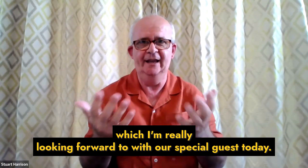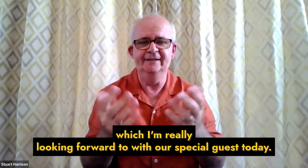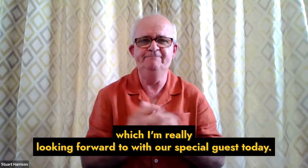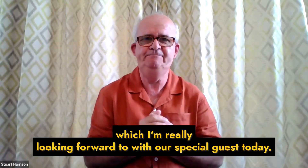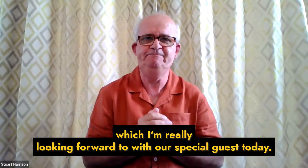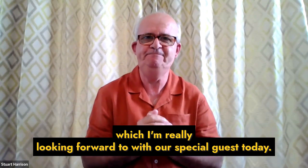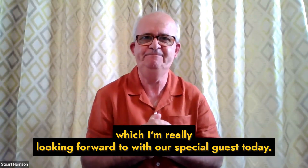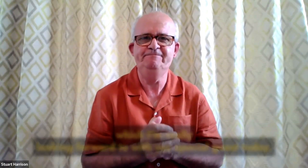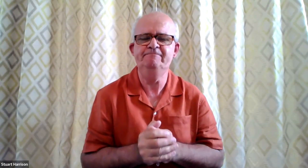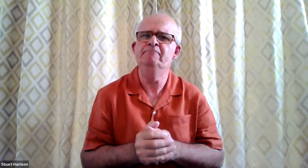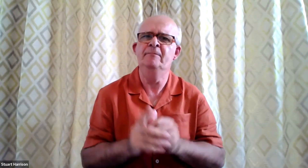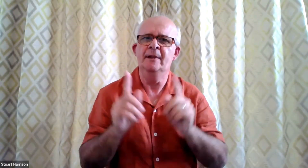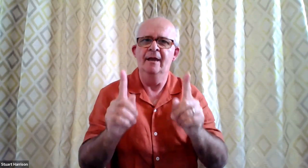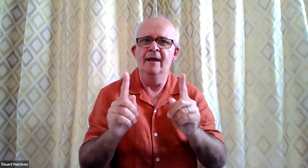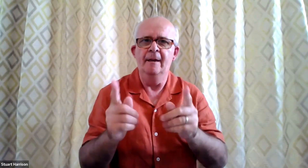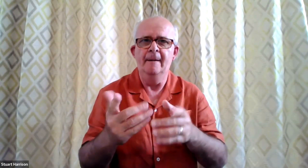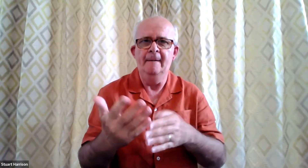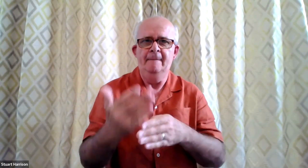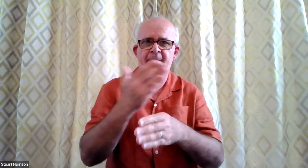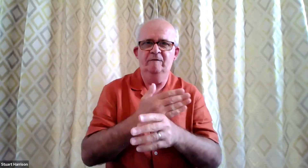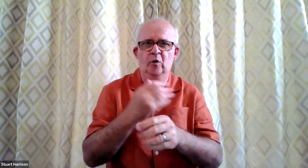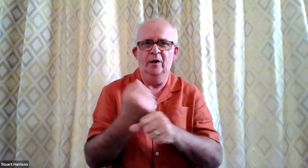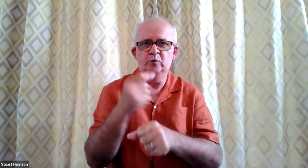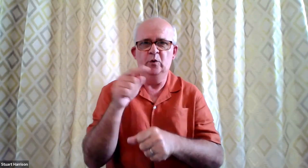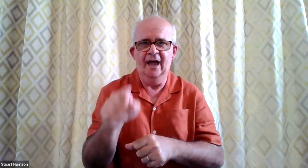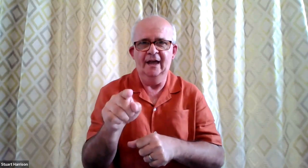our special guest today.